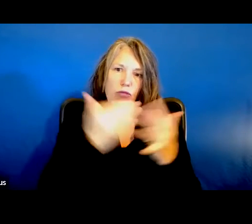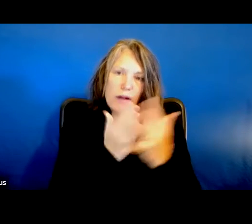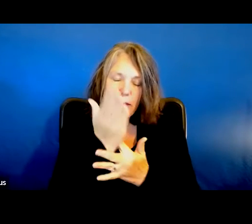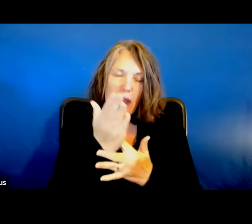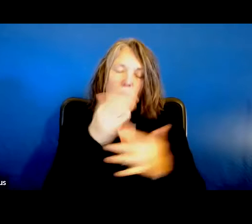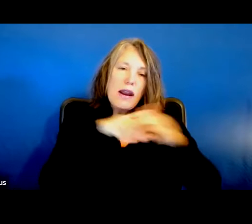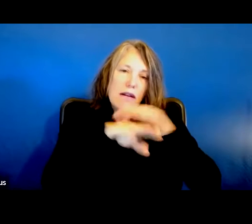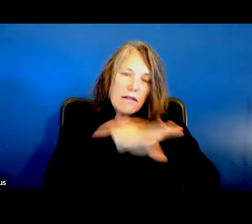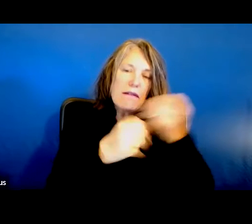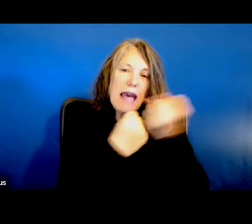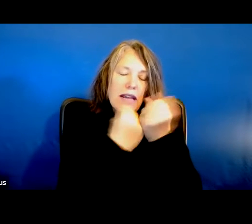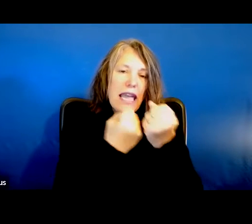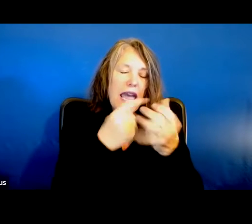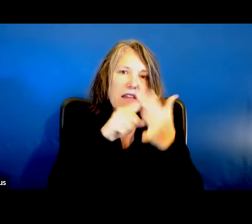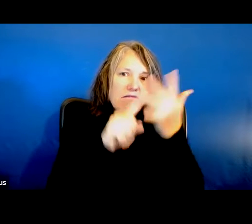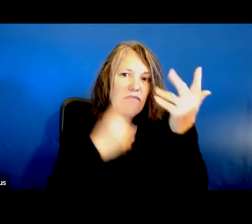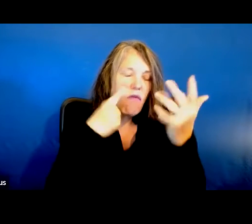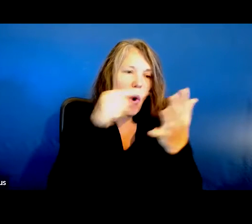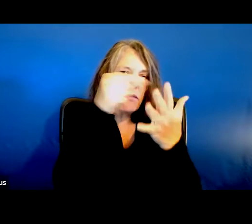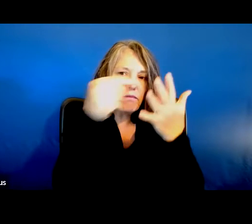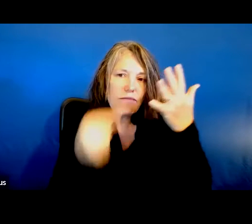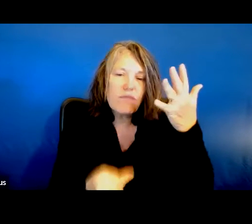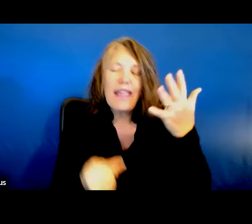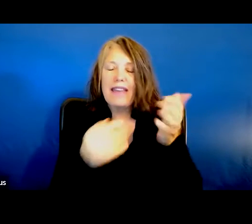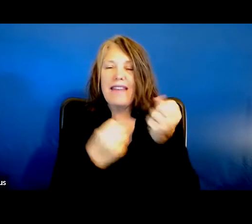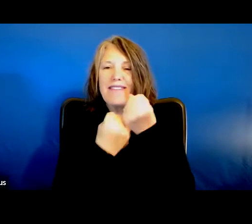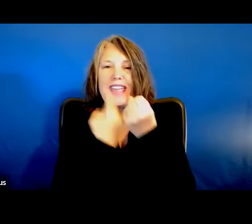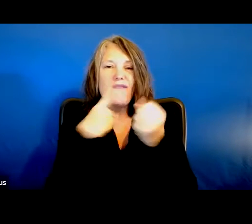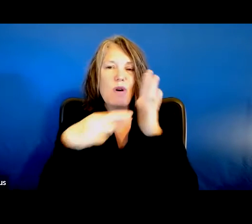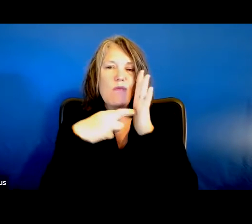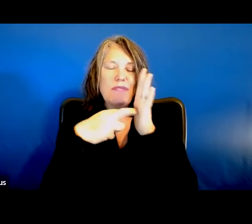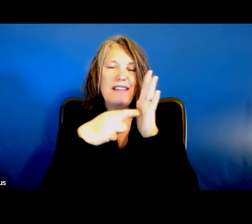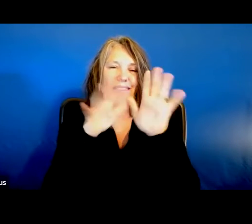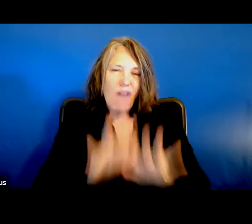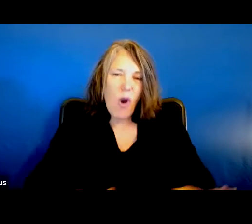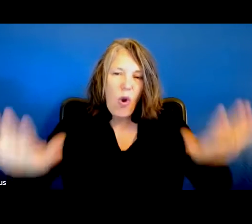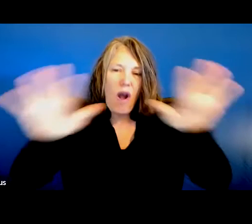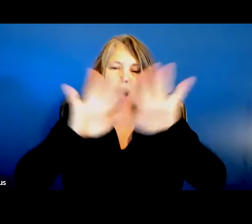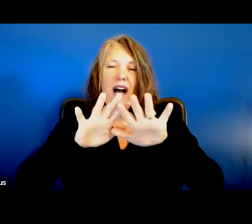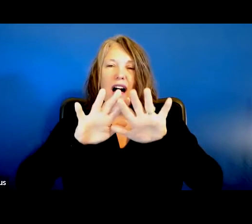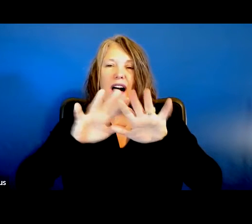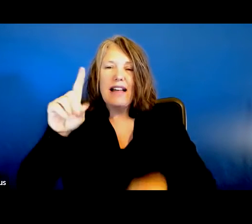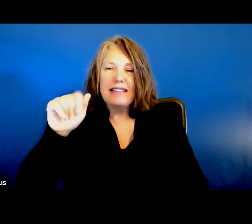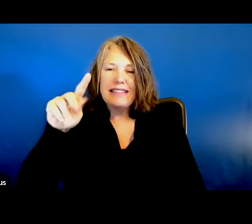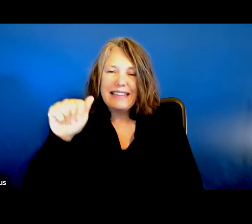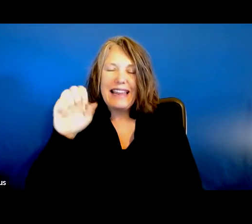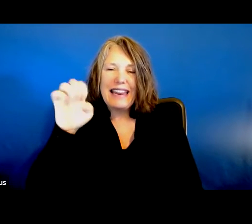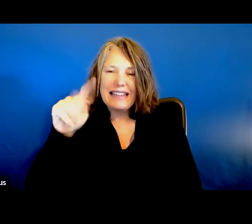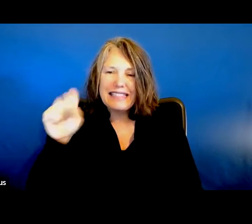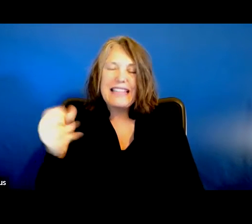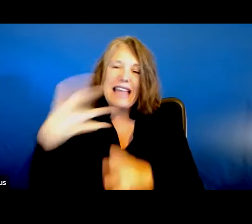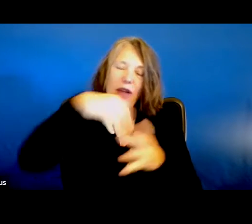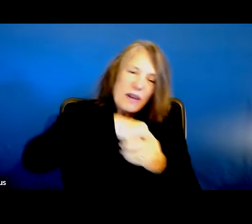accessible, advocate for those things, and advocate for representation across data sets and within